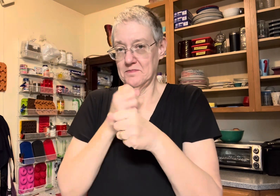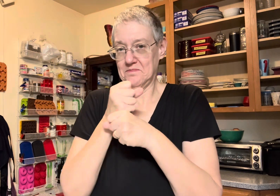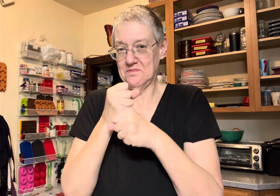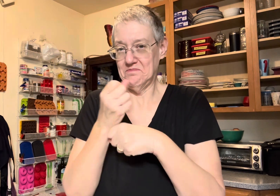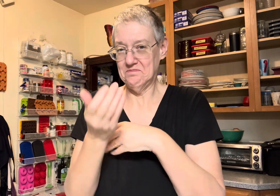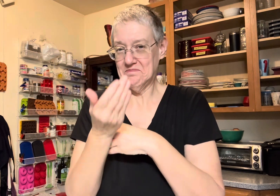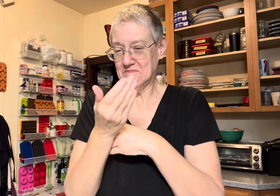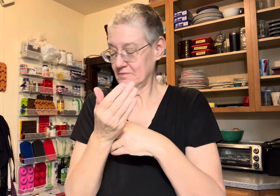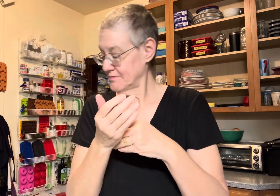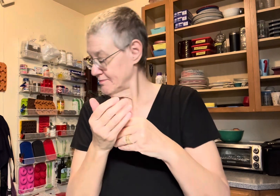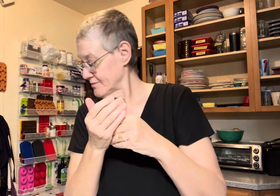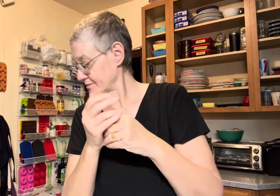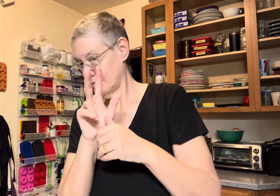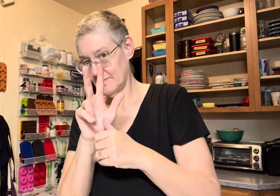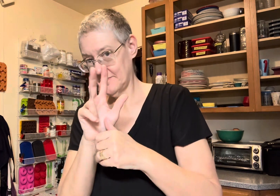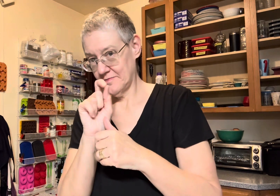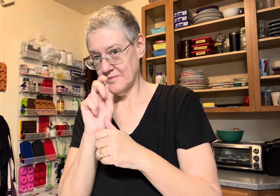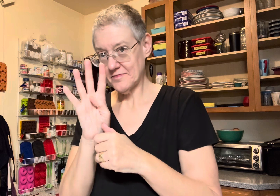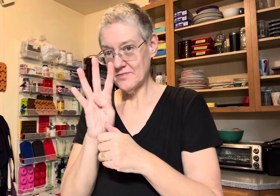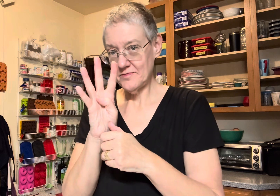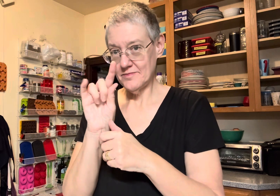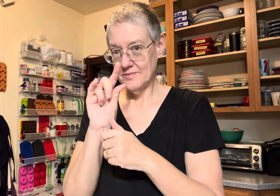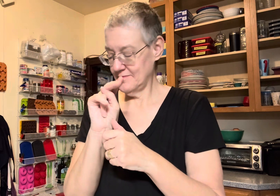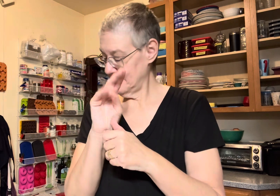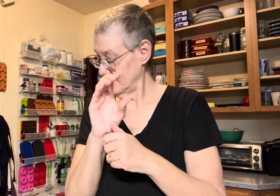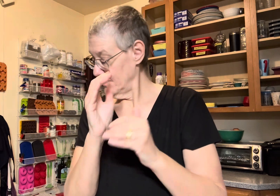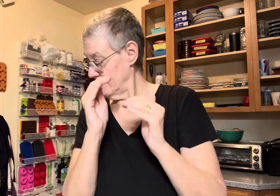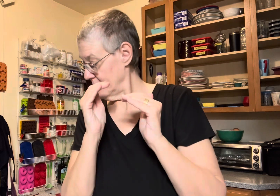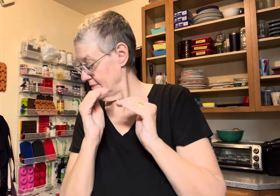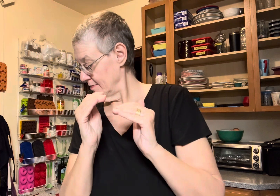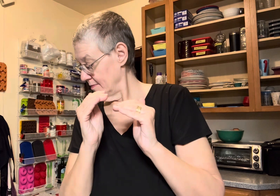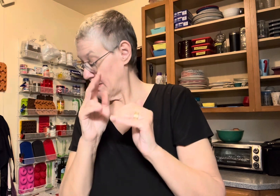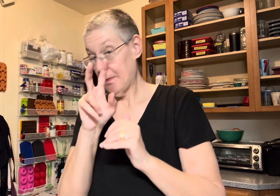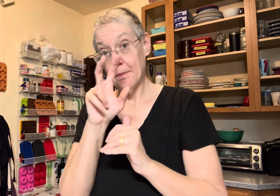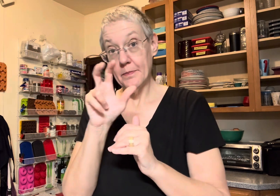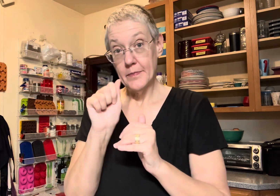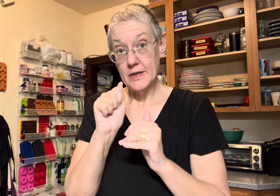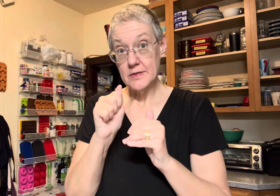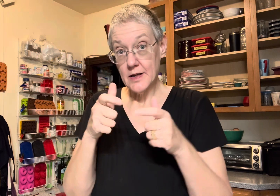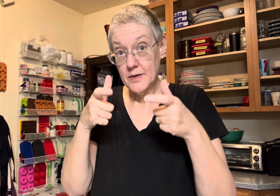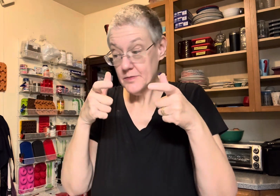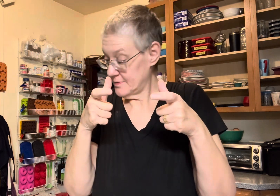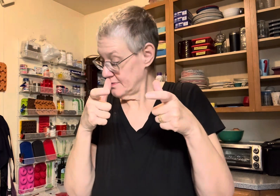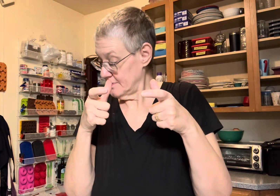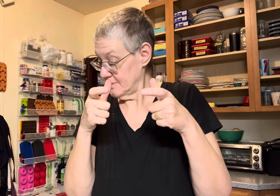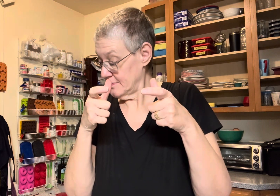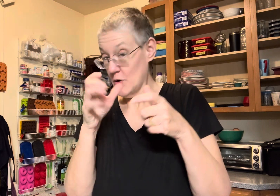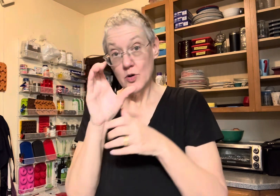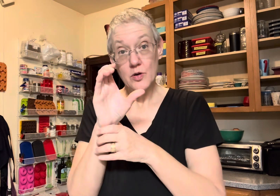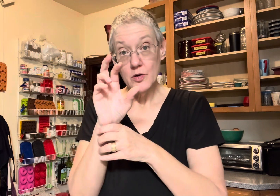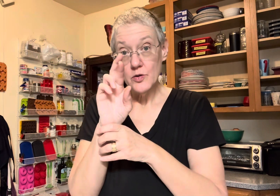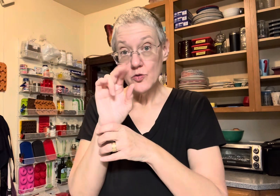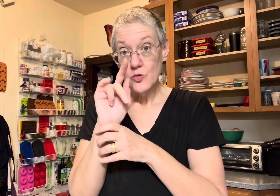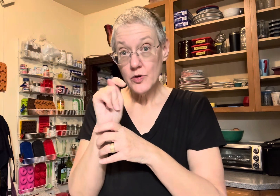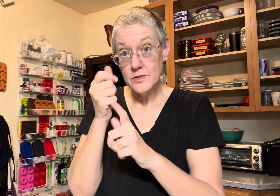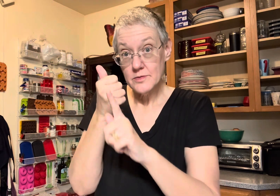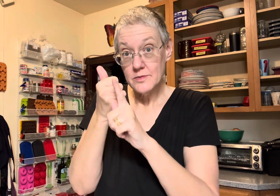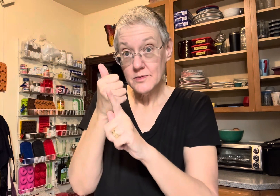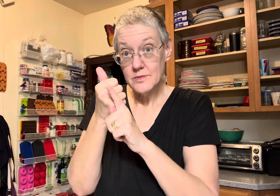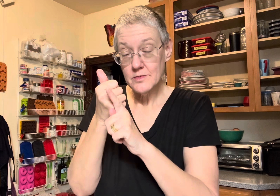me. So I've started including the English muffin with my morning coffee. And the pizza crust, just the crust